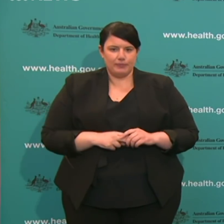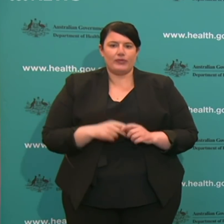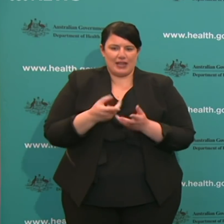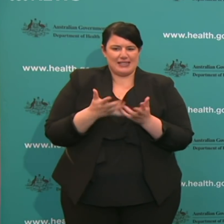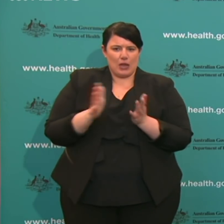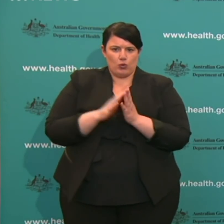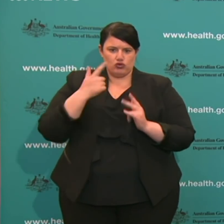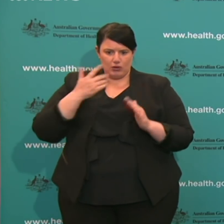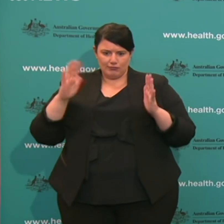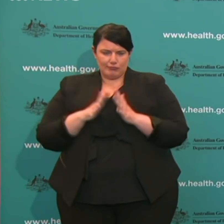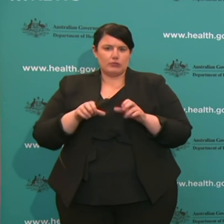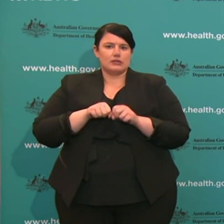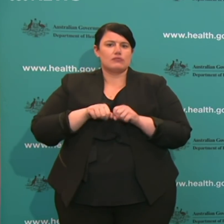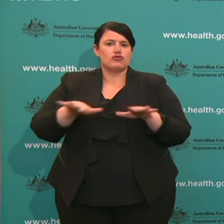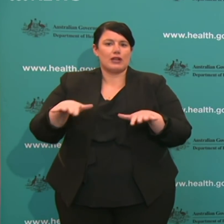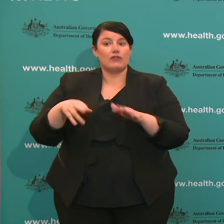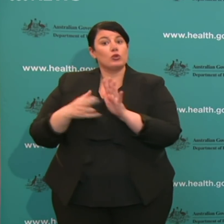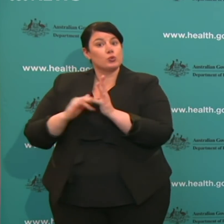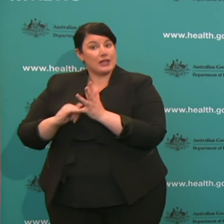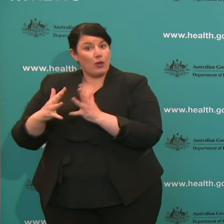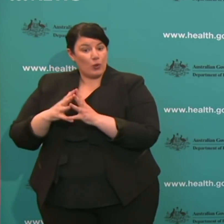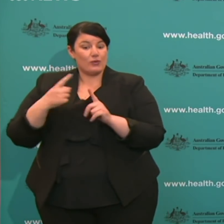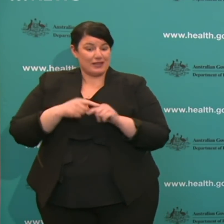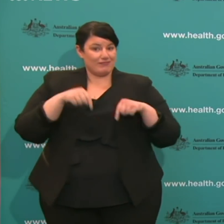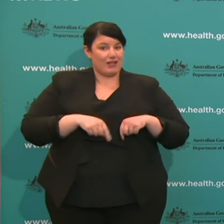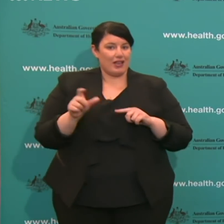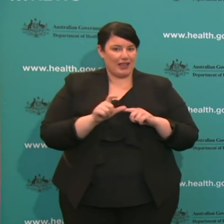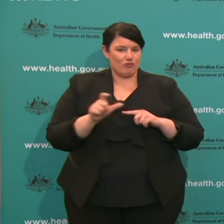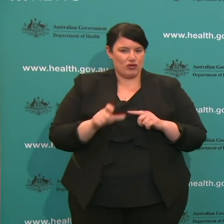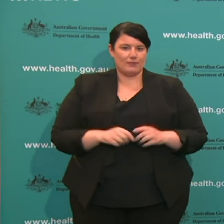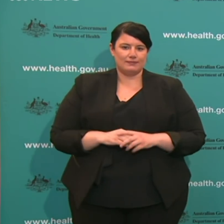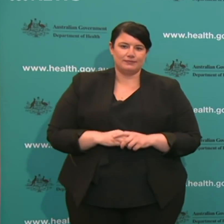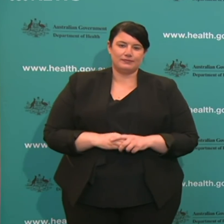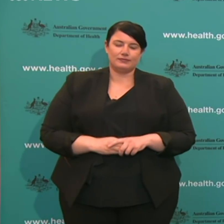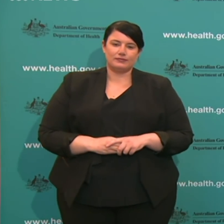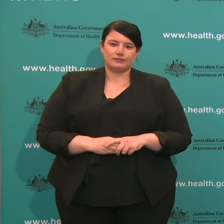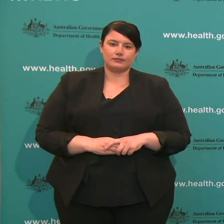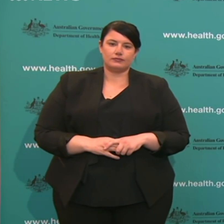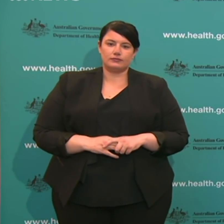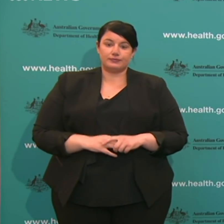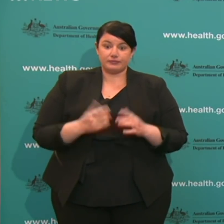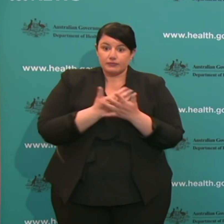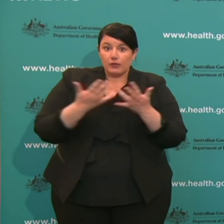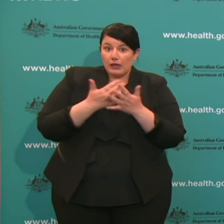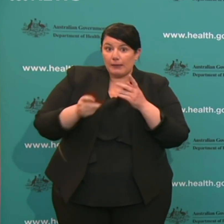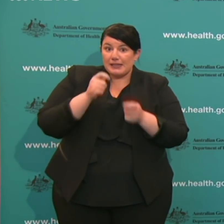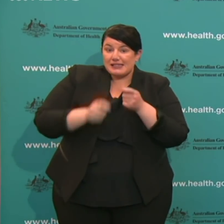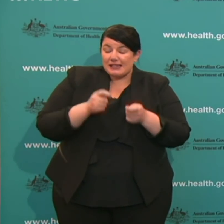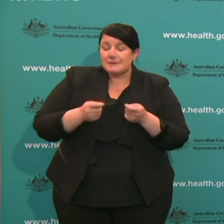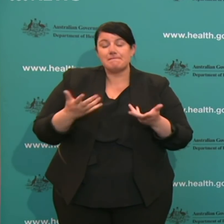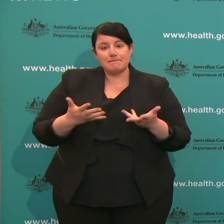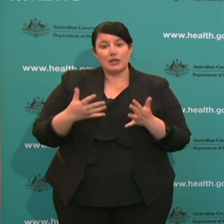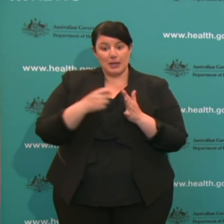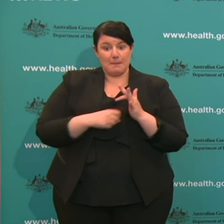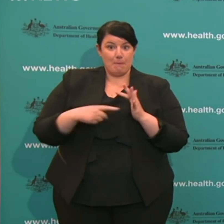South Wales and Canberra. So we are certainly on top of those. With regard to the number of tests, the most important message